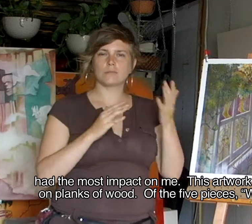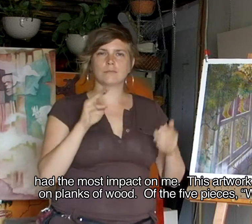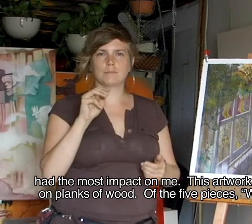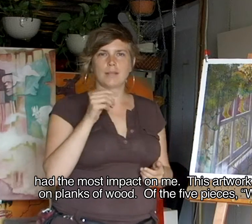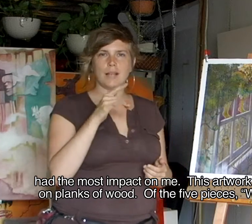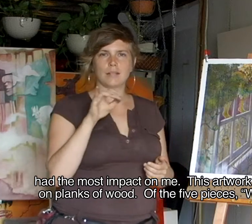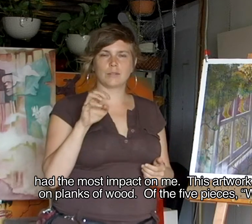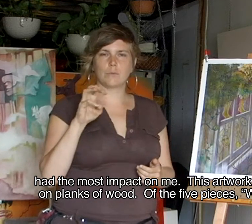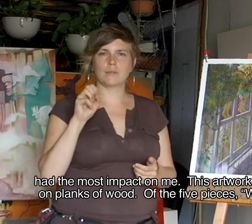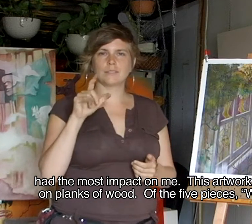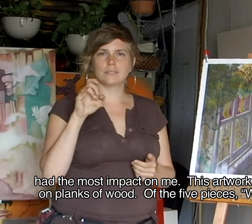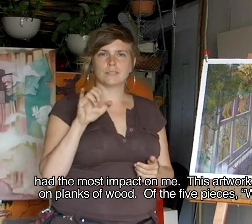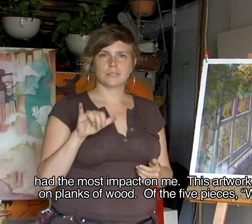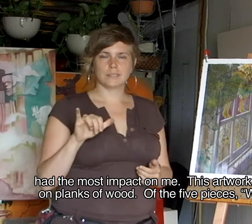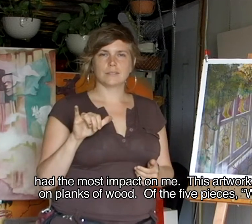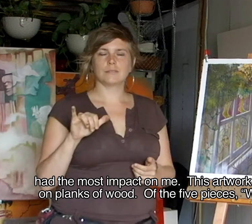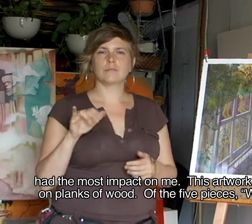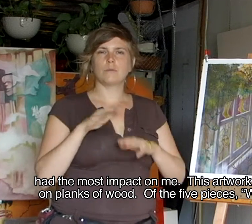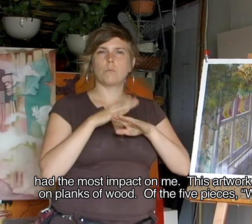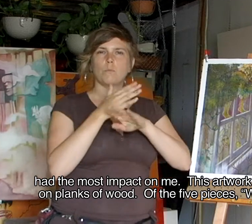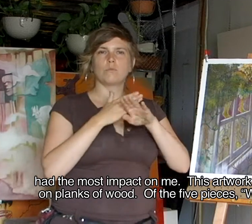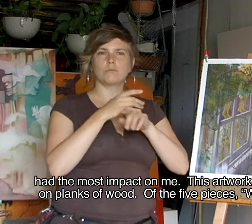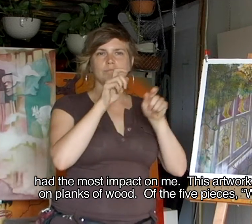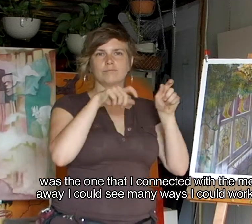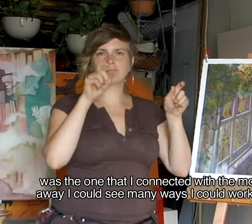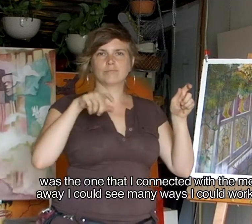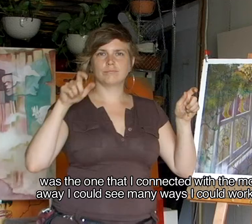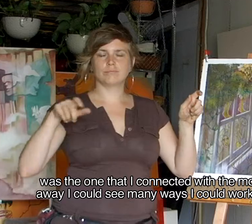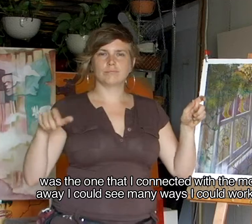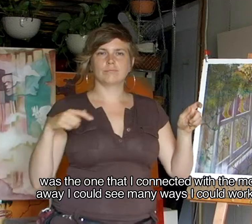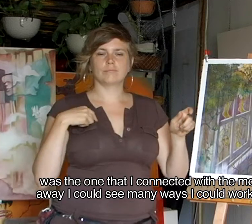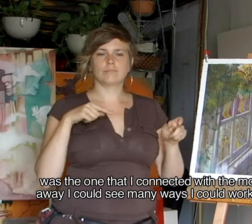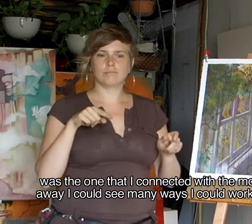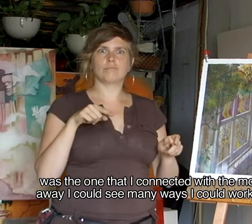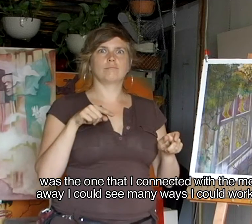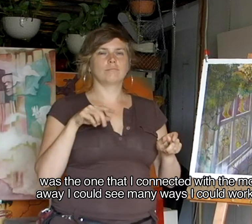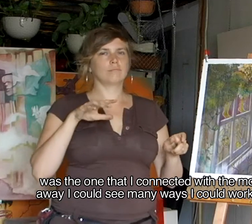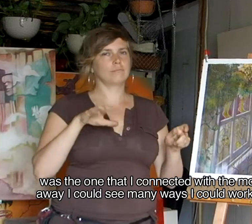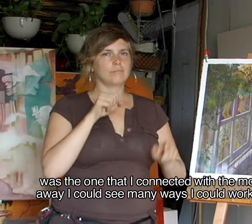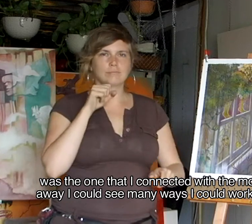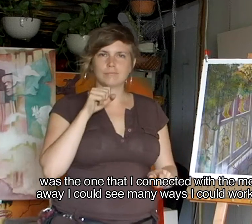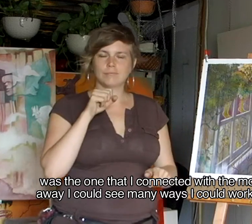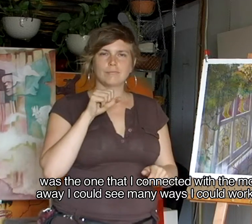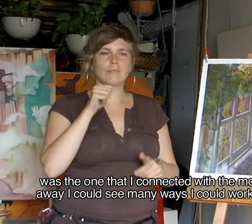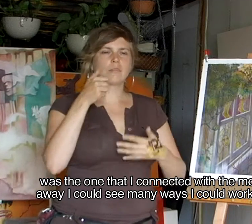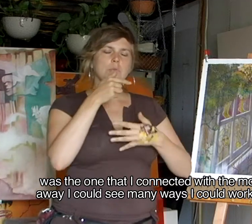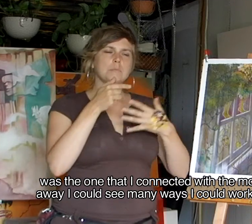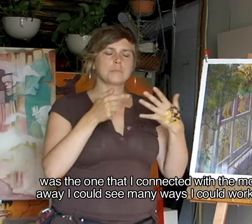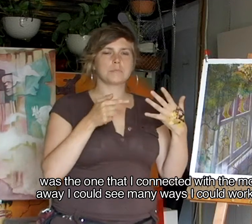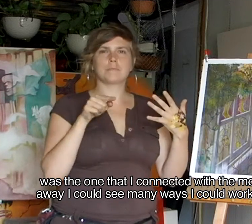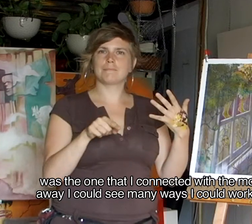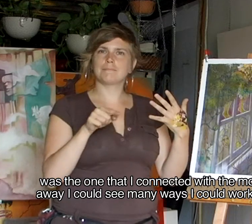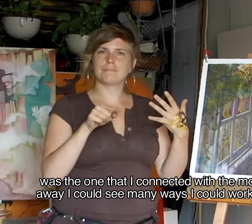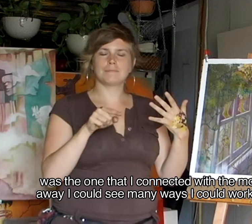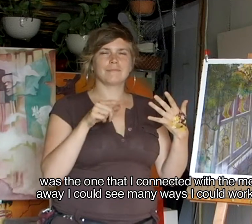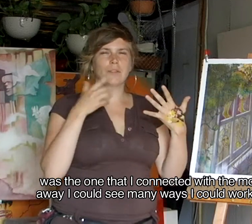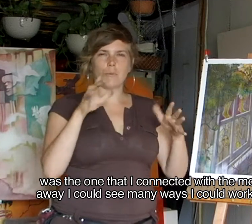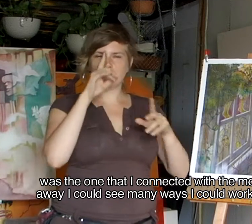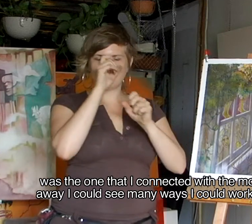on me. This artwork is painted on planks of wood. Of the 5 pieces, Windows was